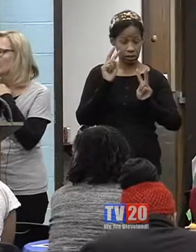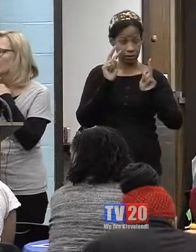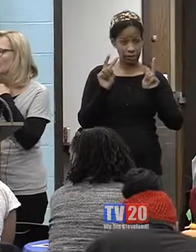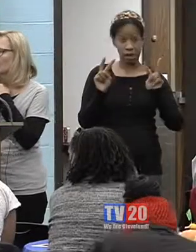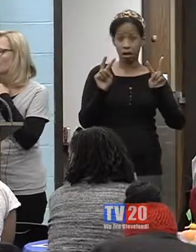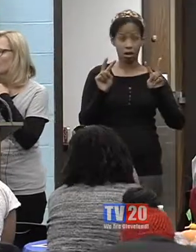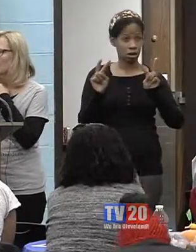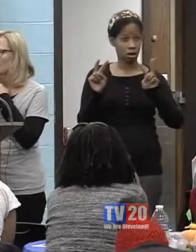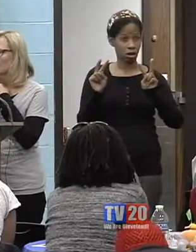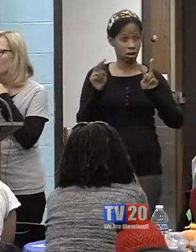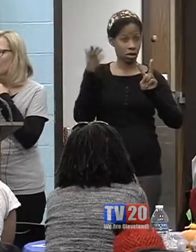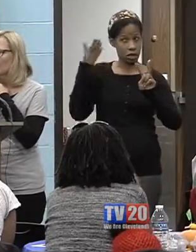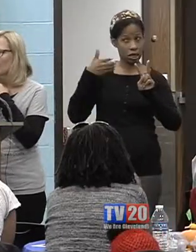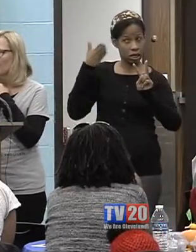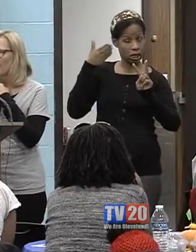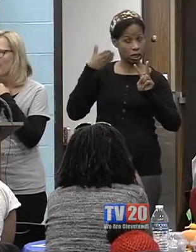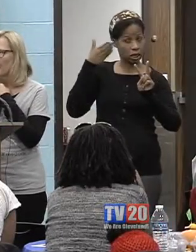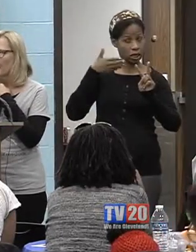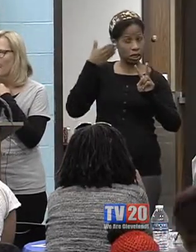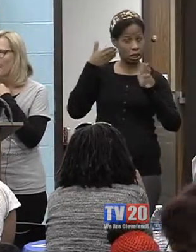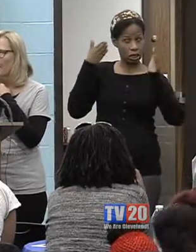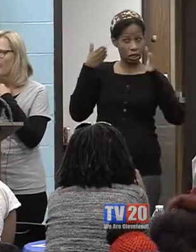see something from your peripheral vision,